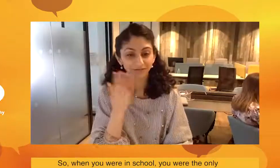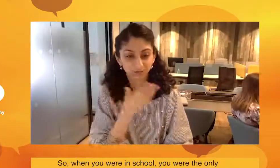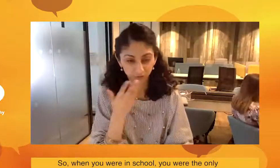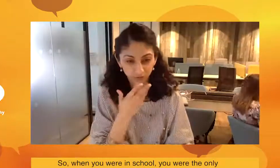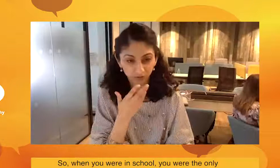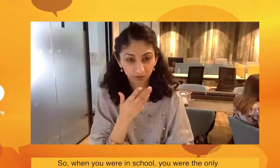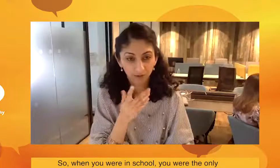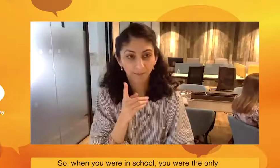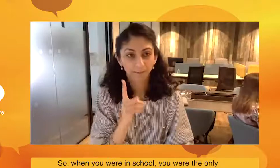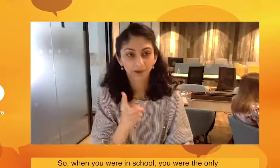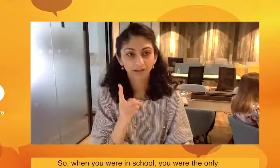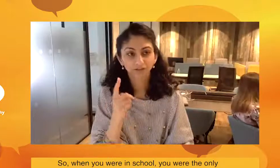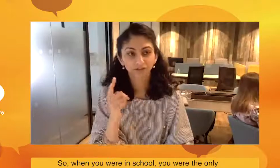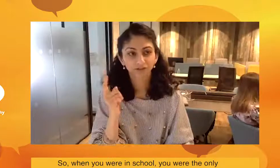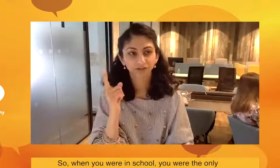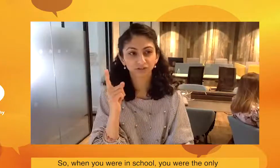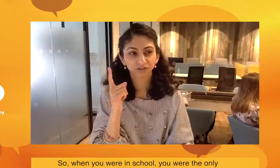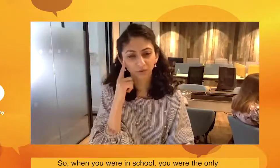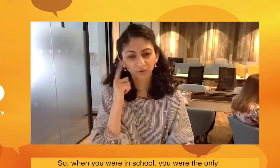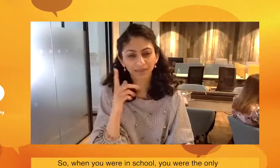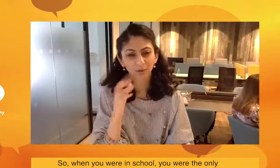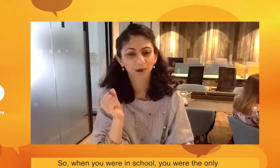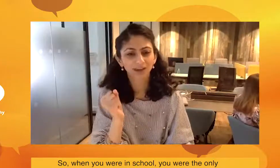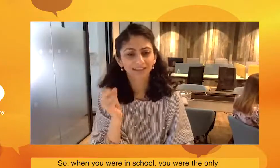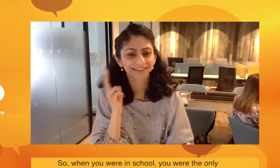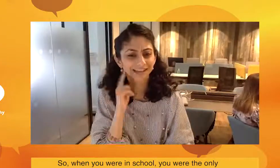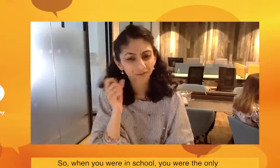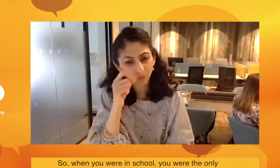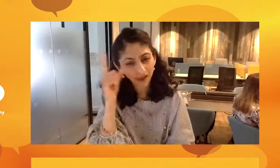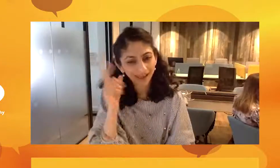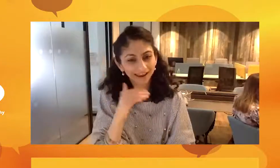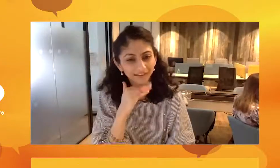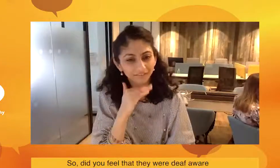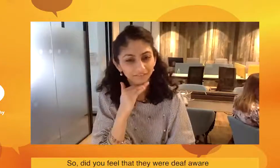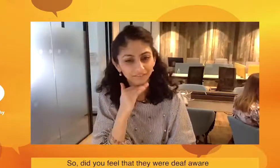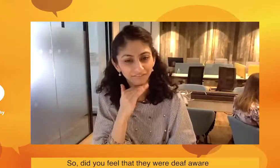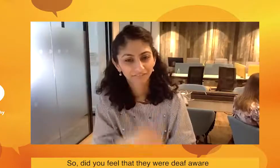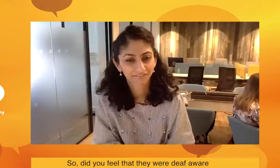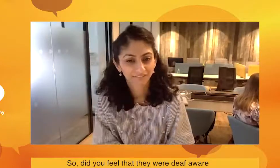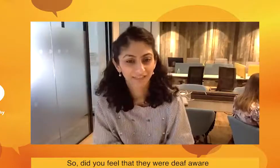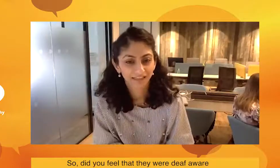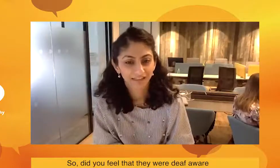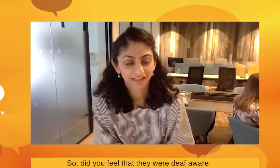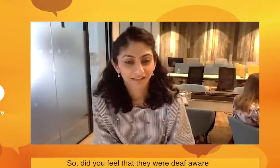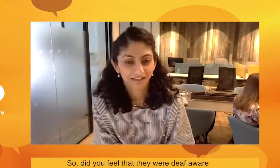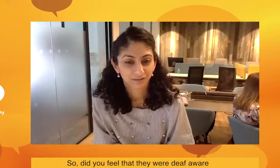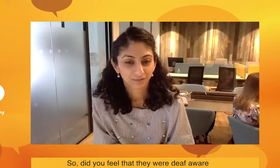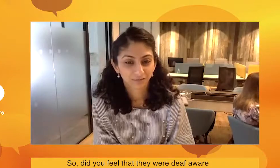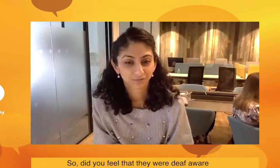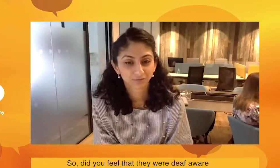So when you were in school, you were the only 2 deaf students. So did you feel that they were deaf aware enough,